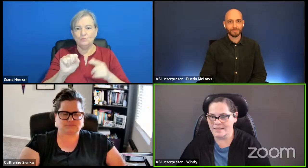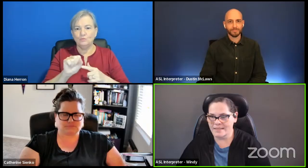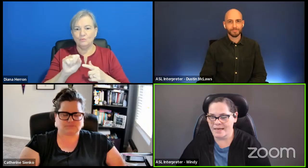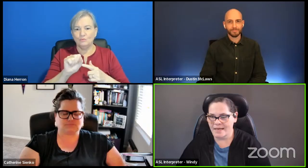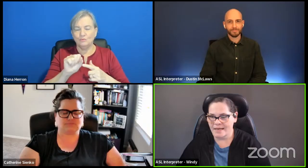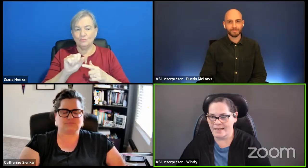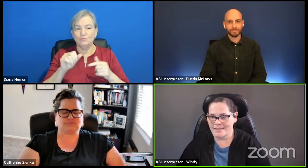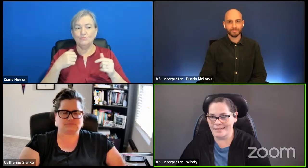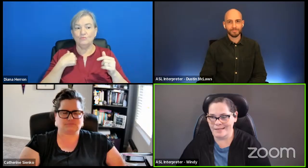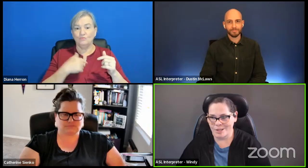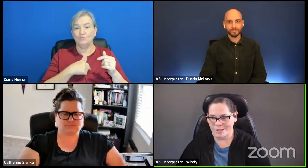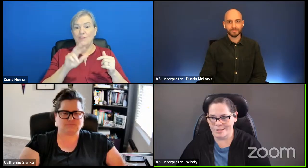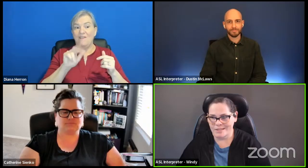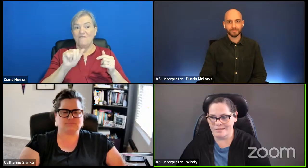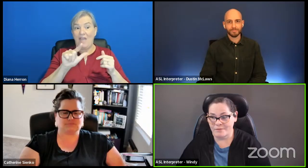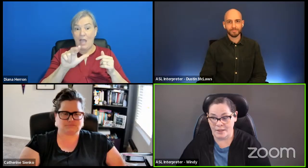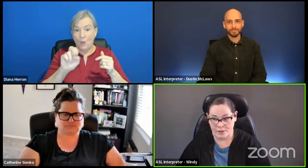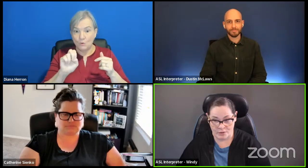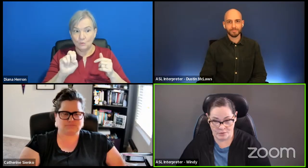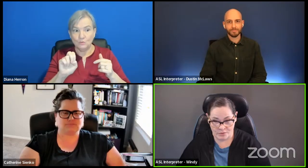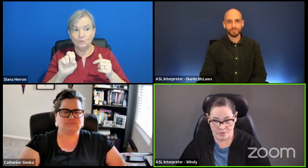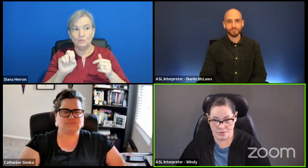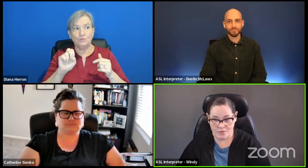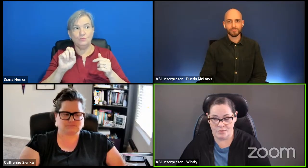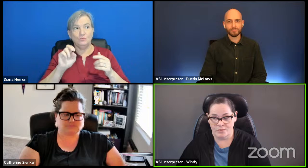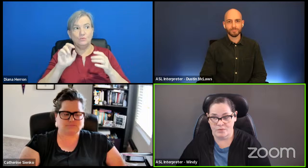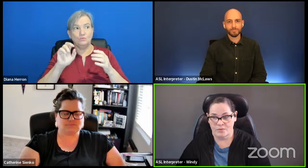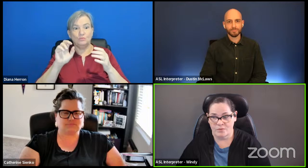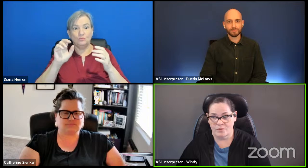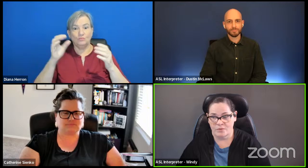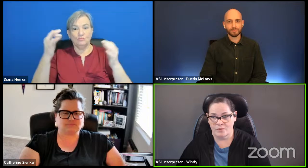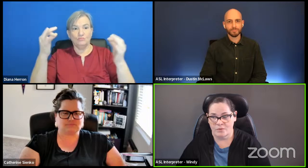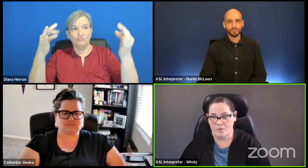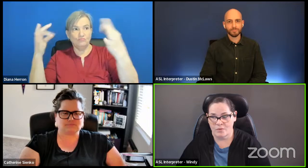What is ACDHH's values?